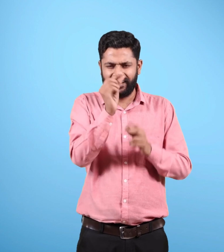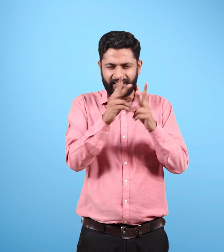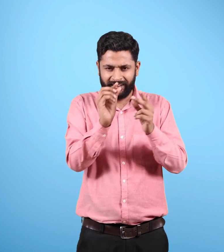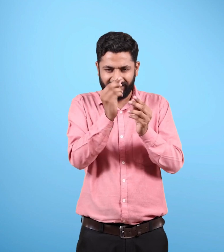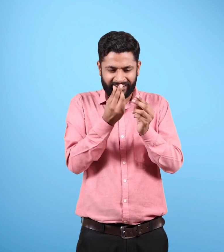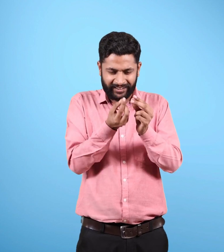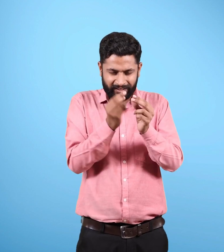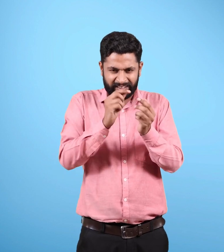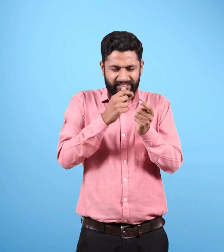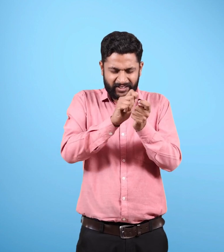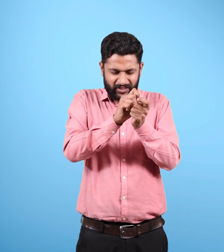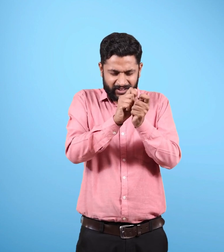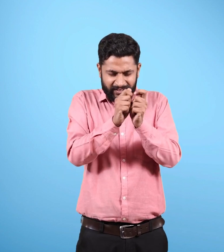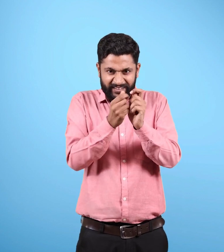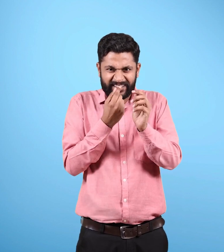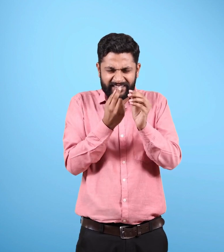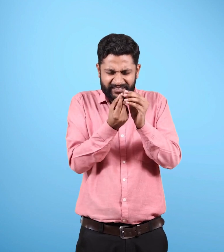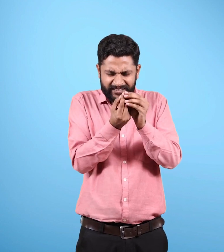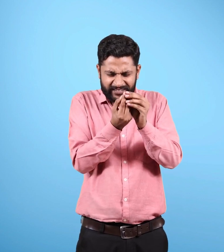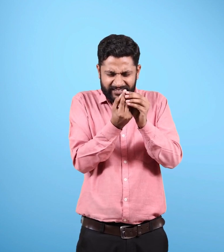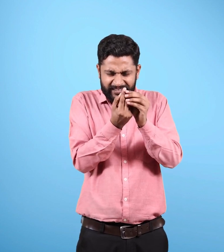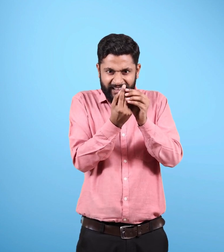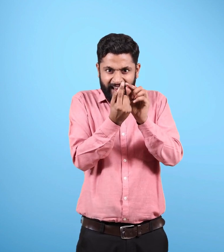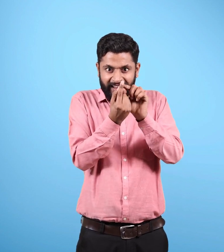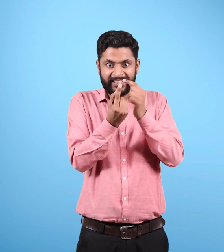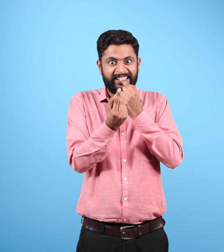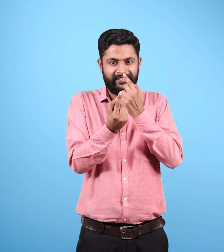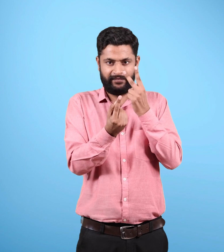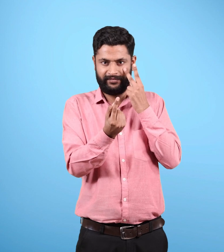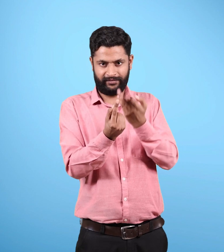A small white structure may have grown out of the seeds.